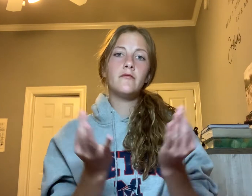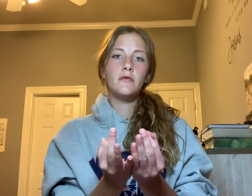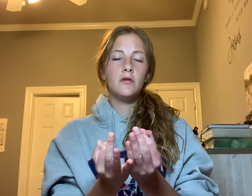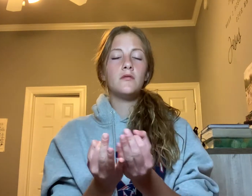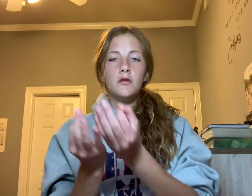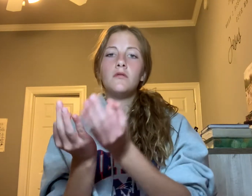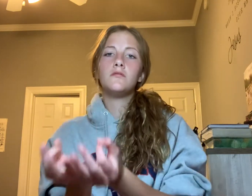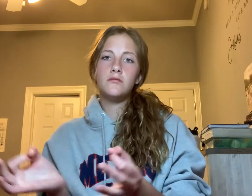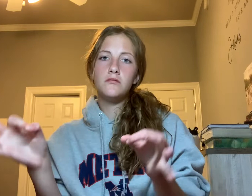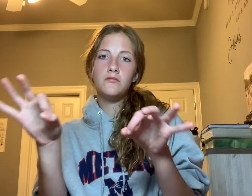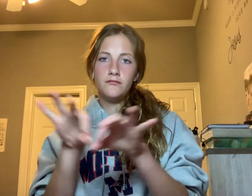is.